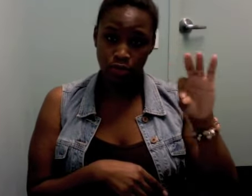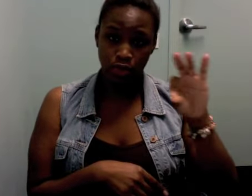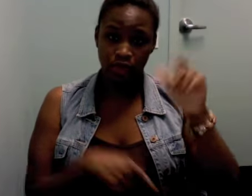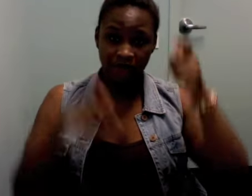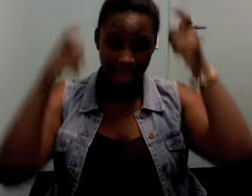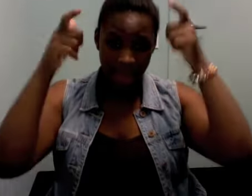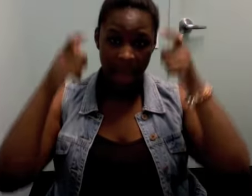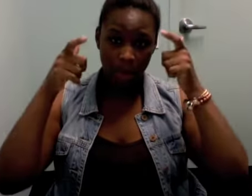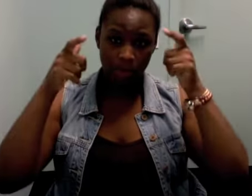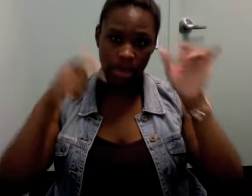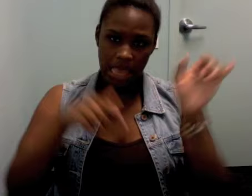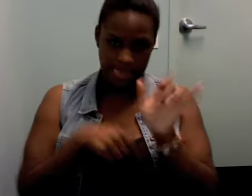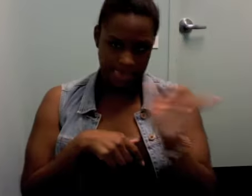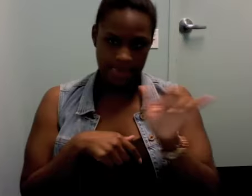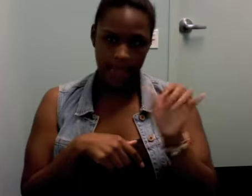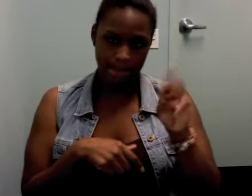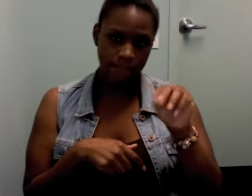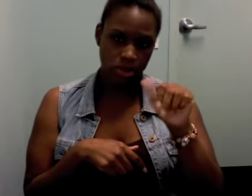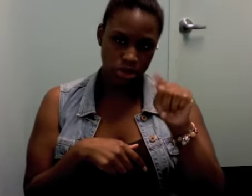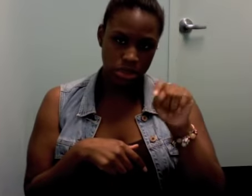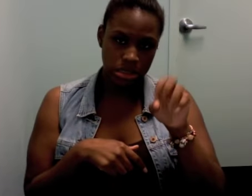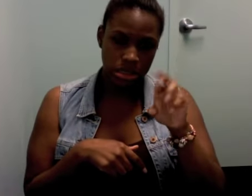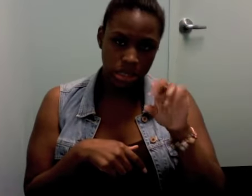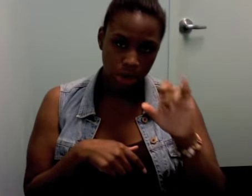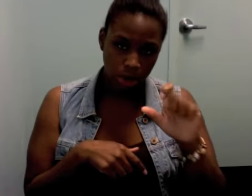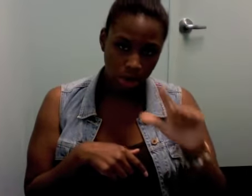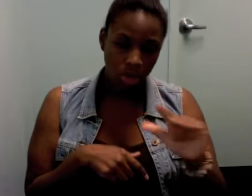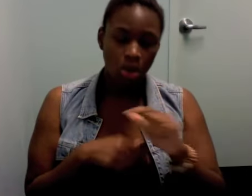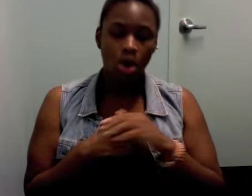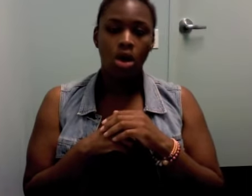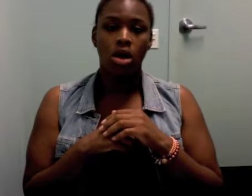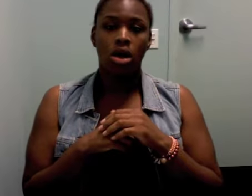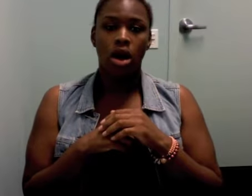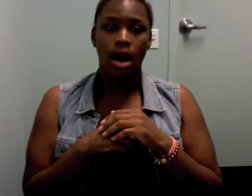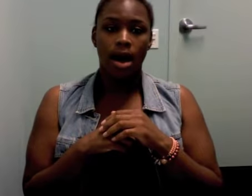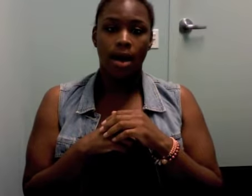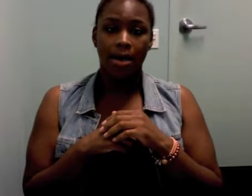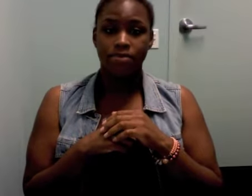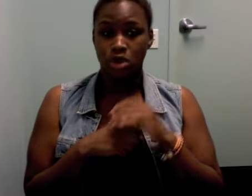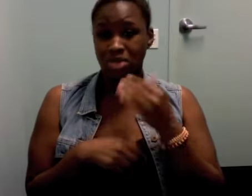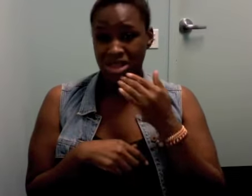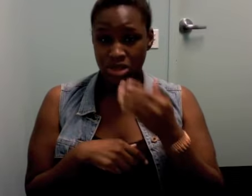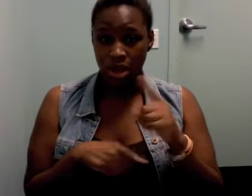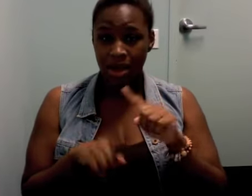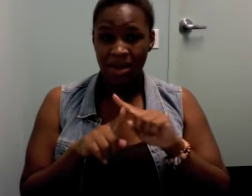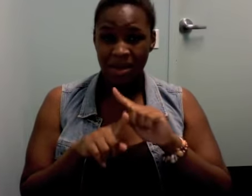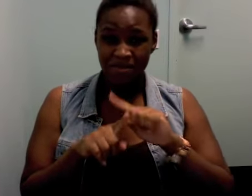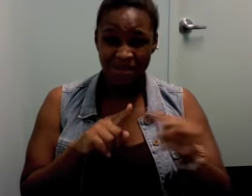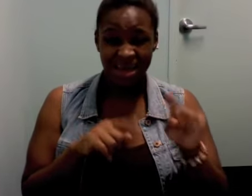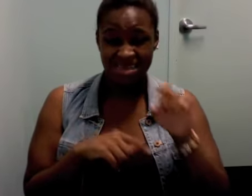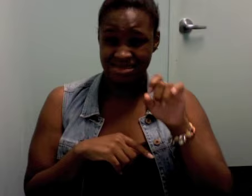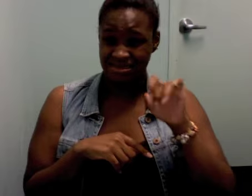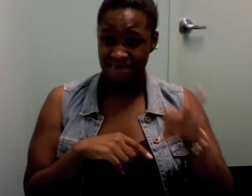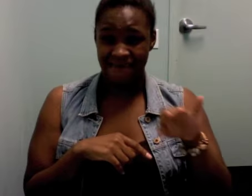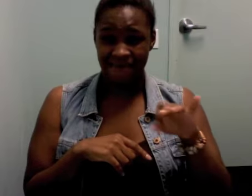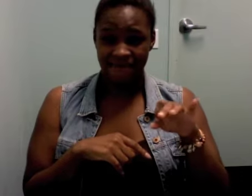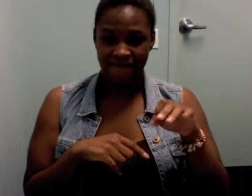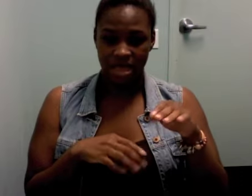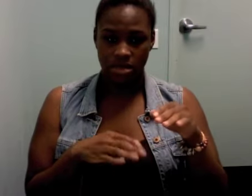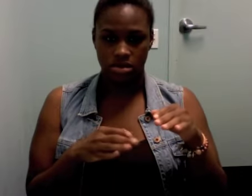But a drawback is that it is also a little more difficult to repair if you do get it punctured. If a big wind blows it off your shoulders and it hits a rock and